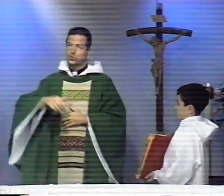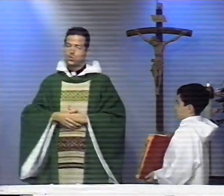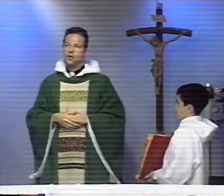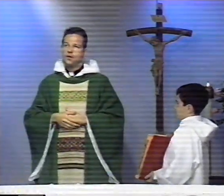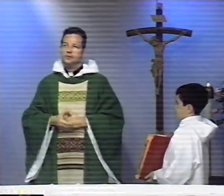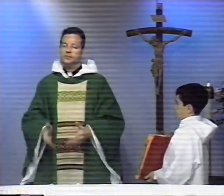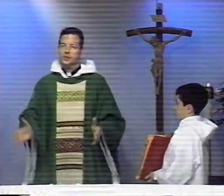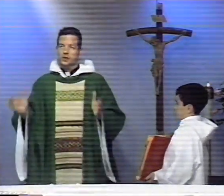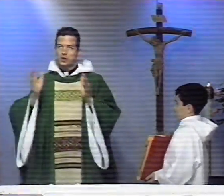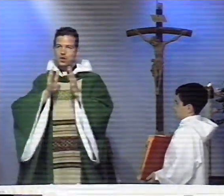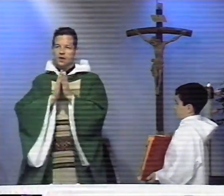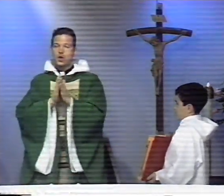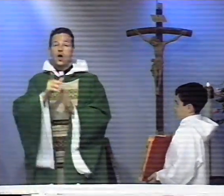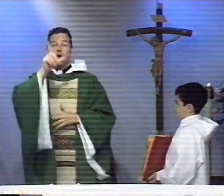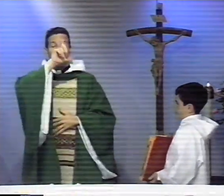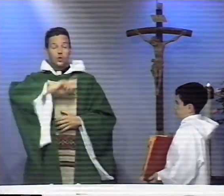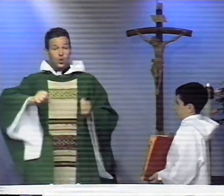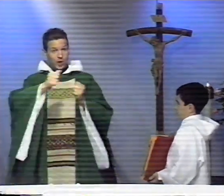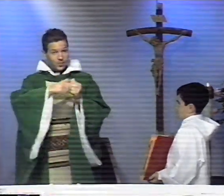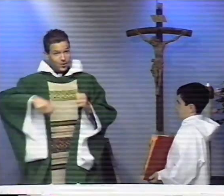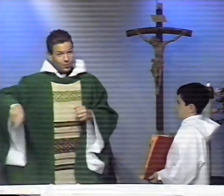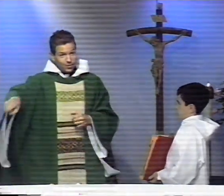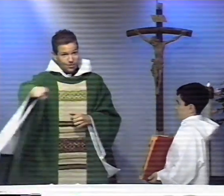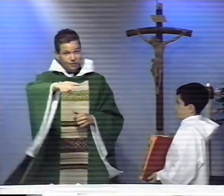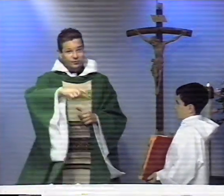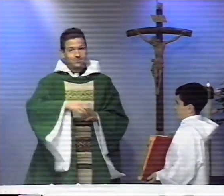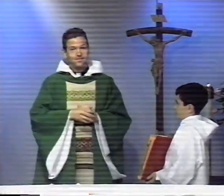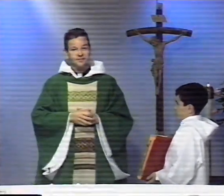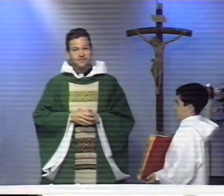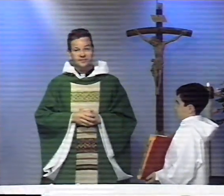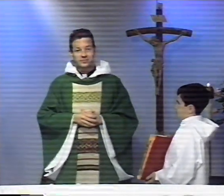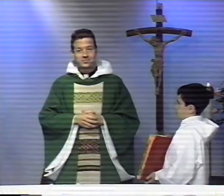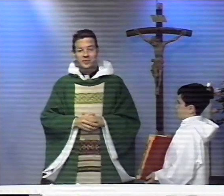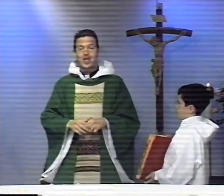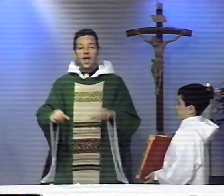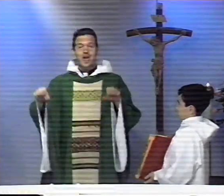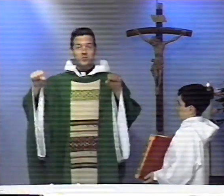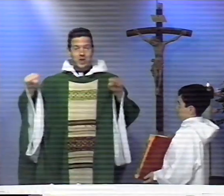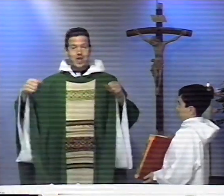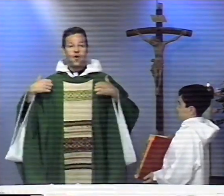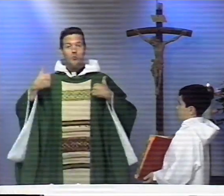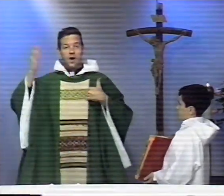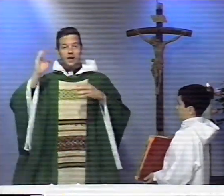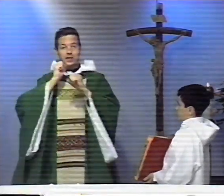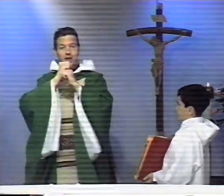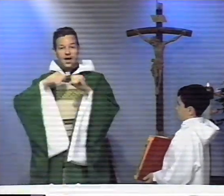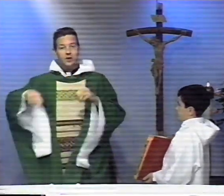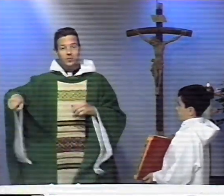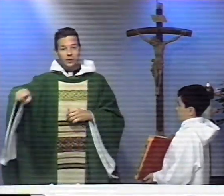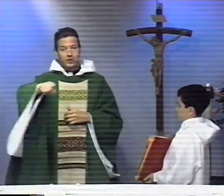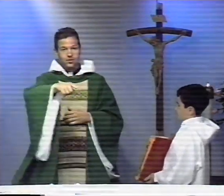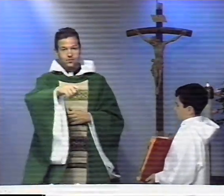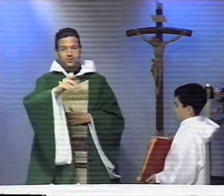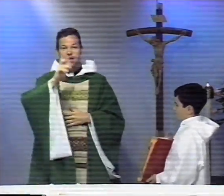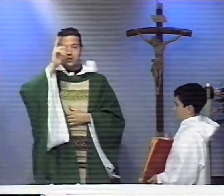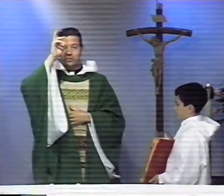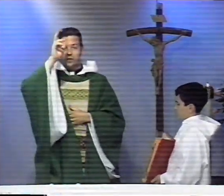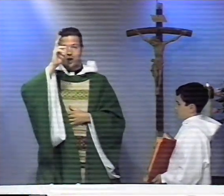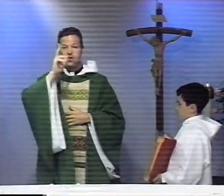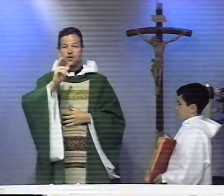Lord. Amen. The Lord be with you. And also with you. And may Almighty God bless you, the Father,